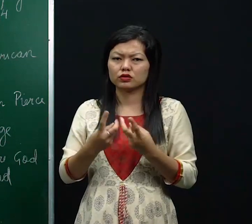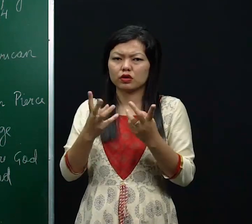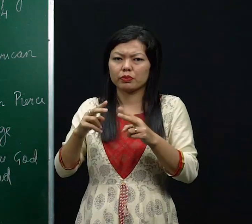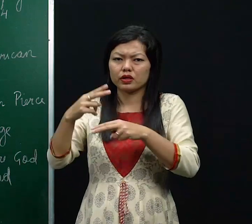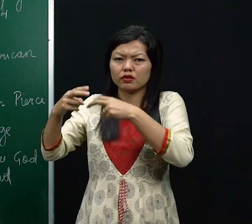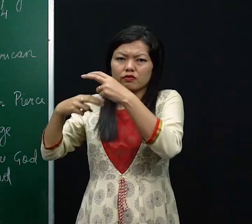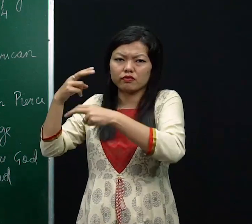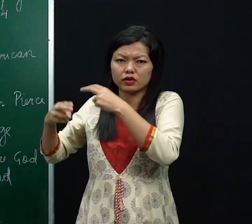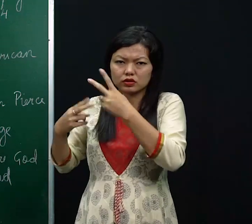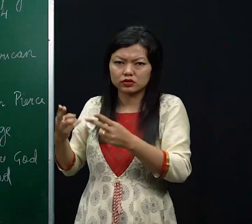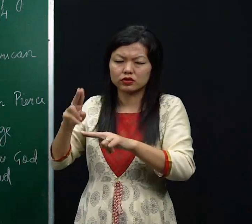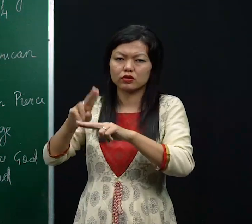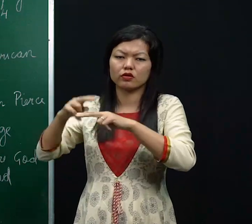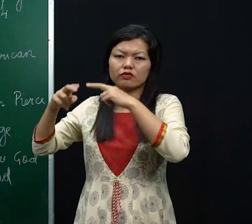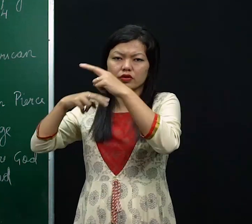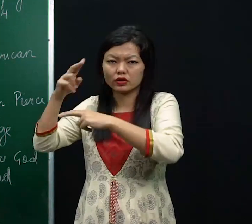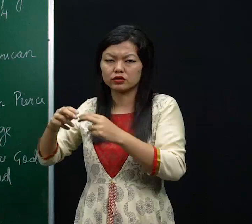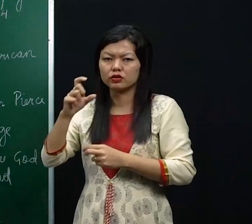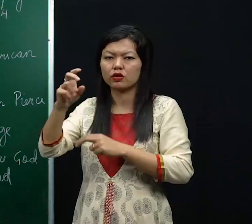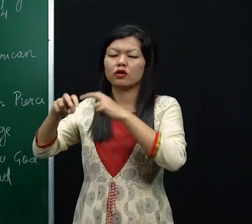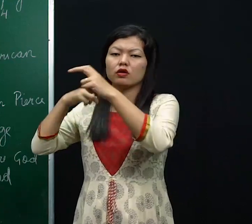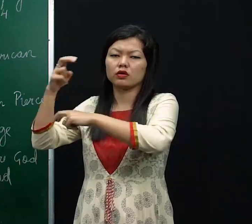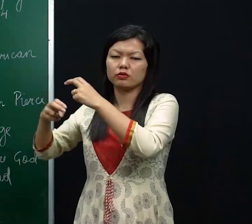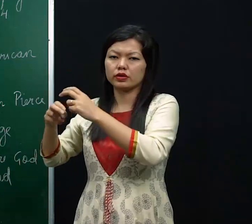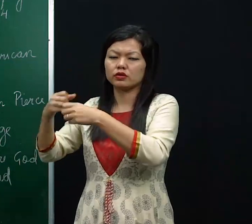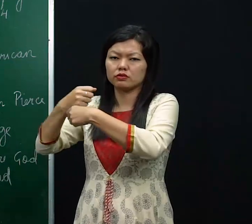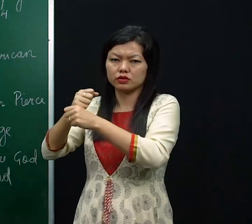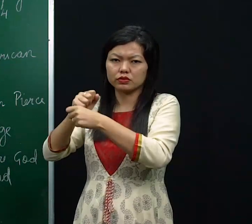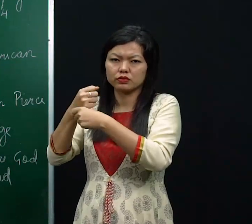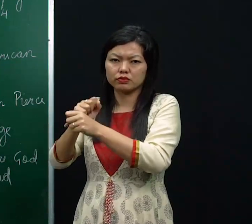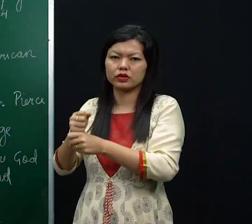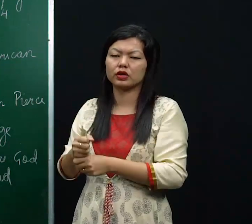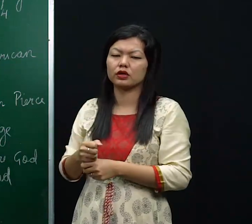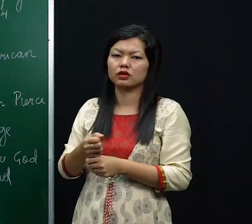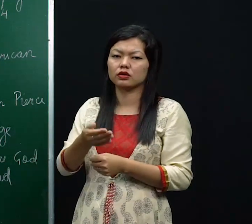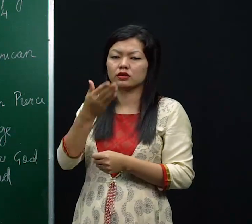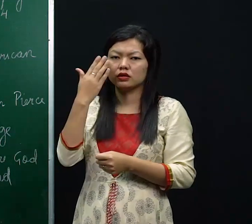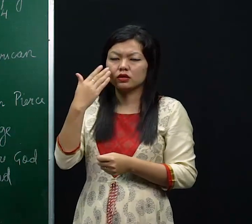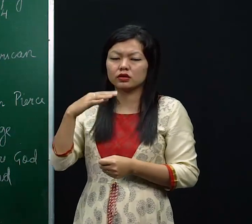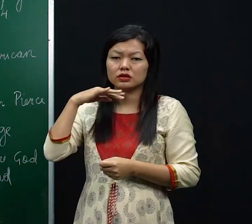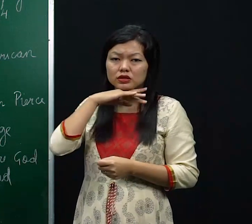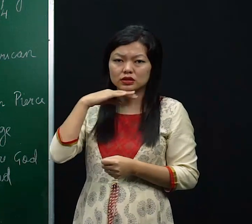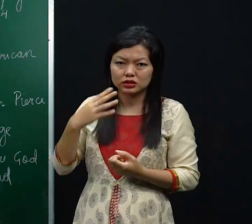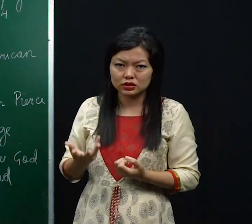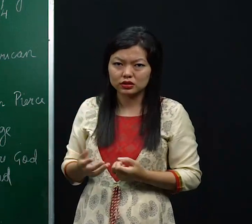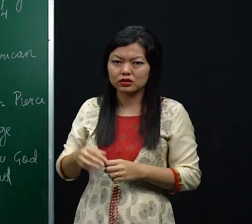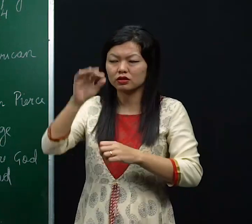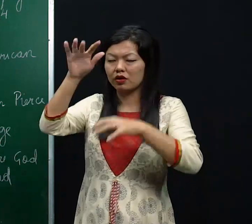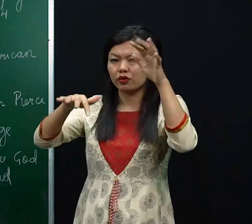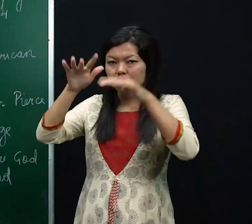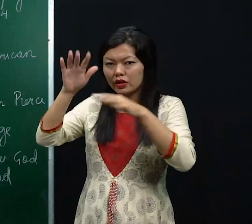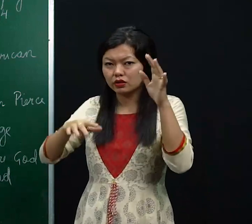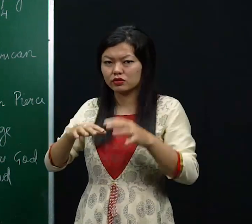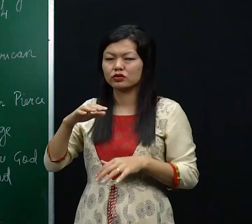And he did not want this to happen to the place where they live, because the cities of the whites, the cities of the